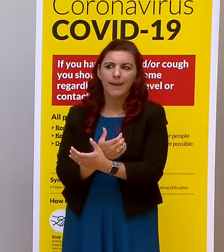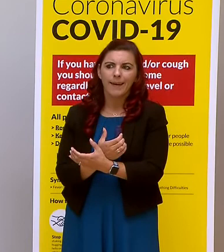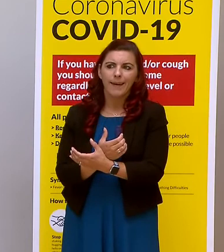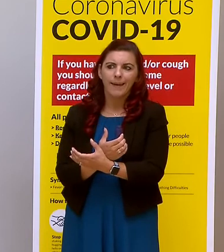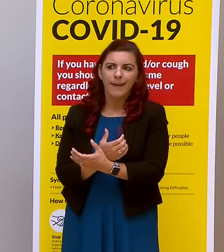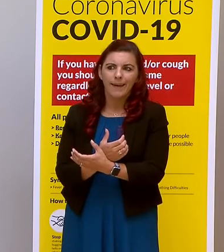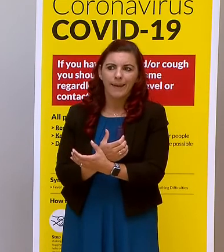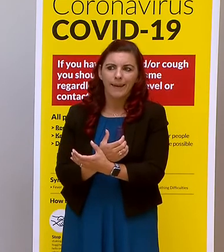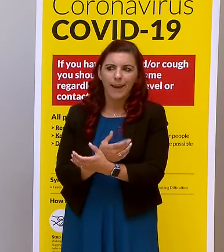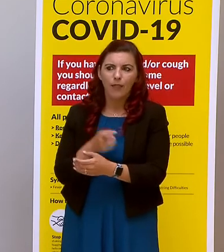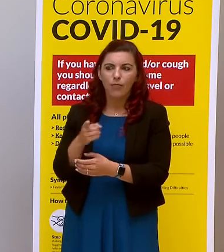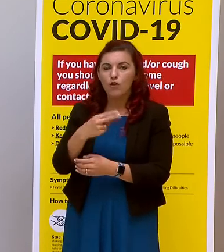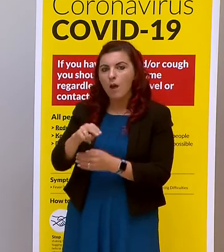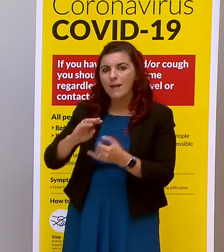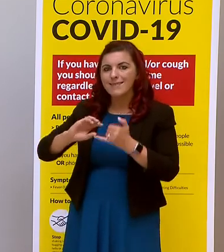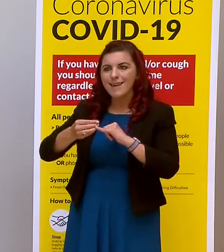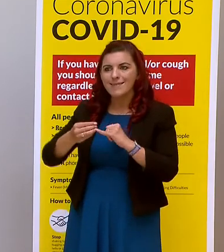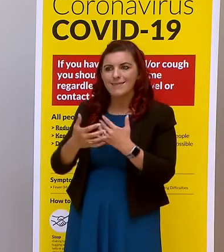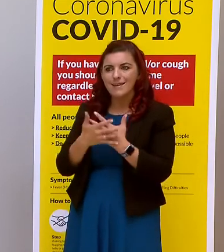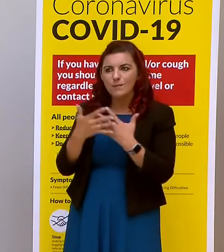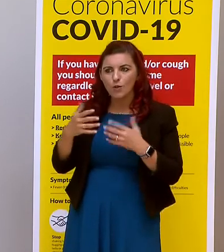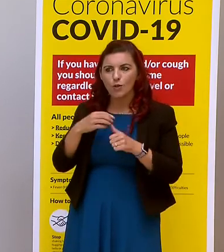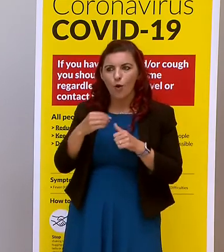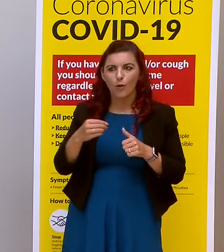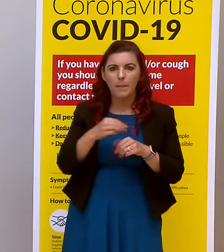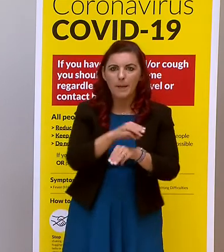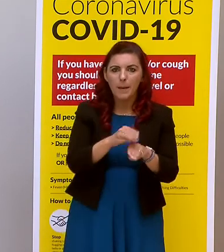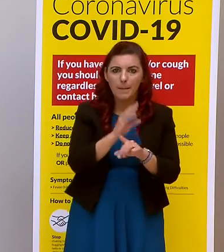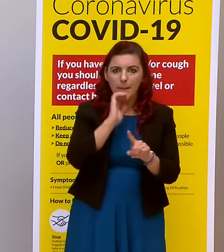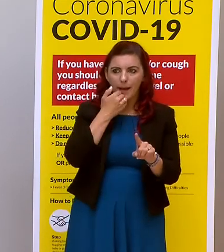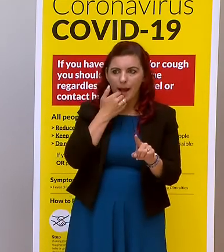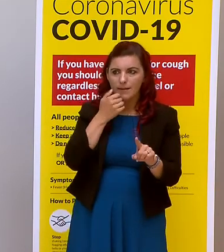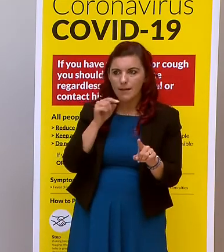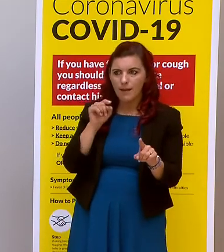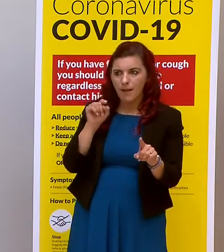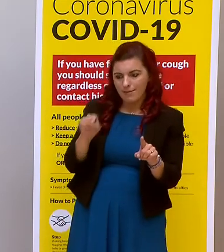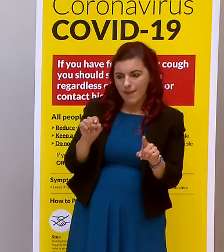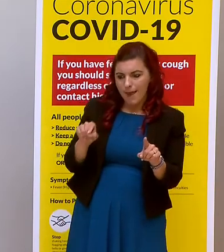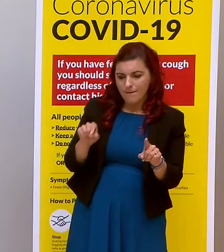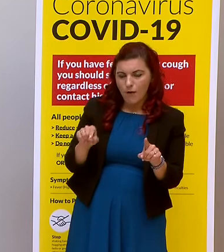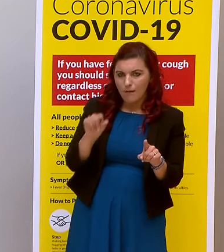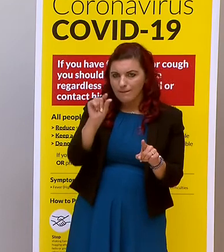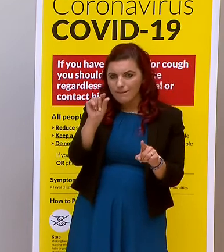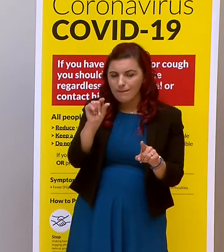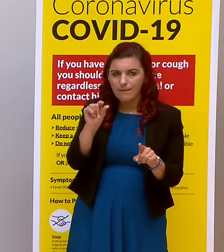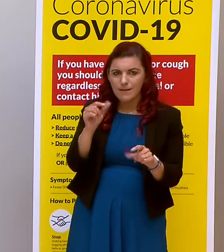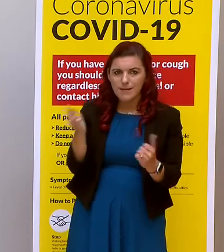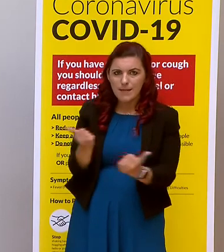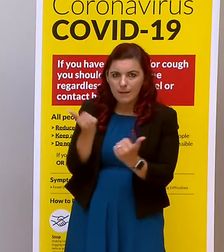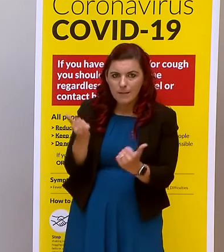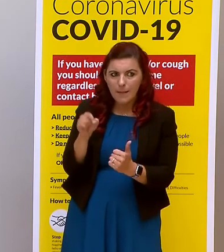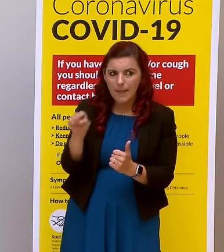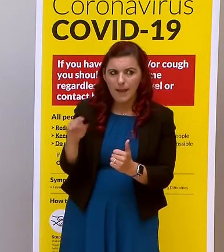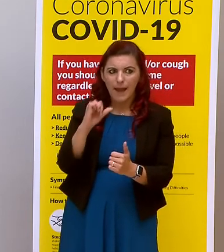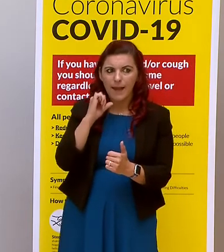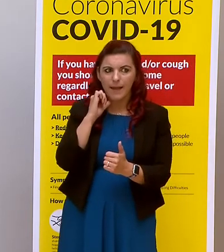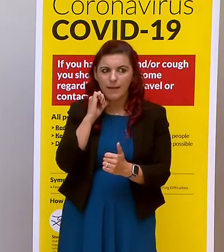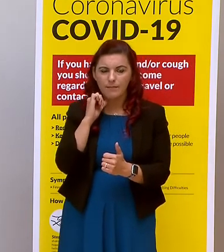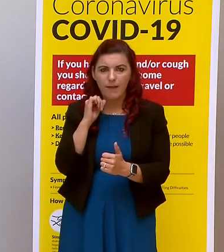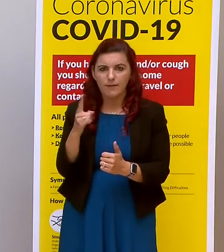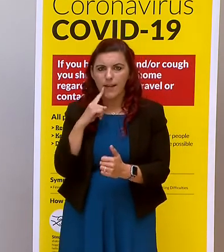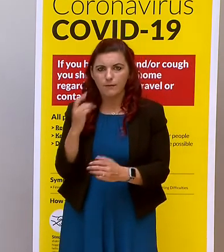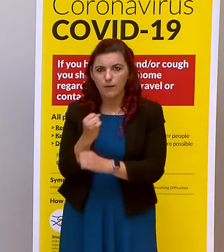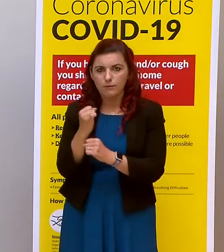they're not tested as much as other people by virtue of the fact that they rarely present with symptoms and haven't been prominent in terms of